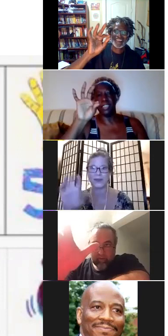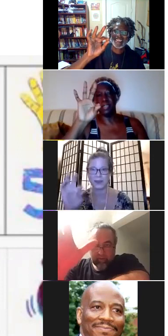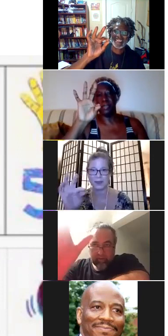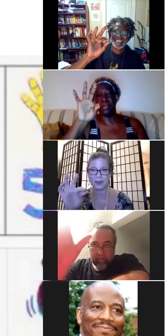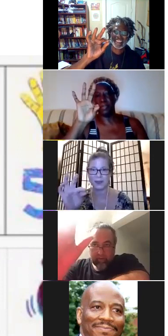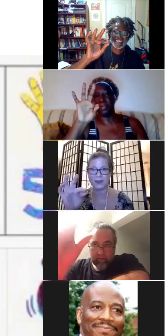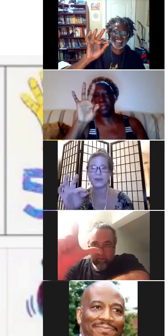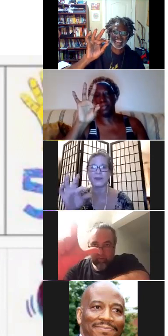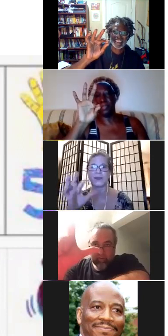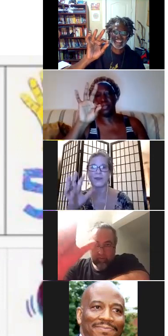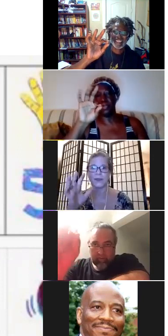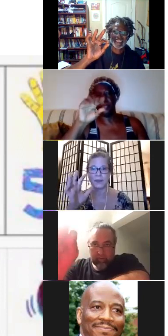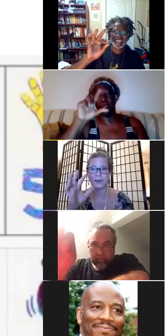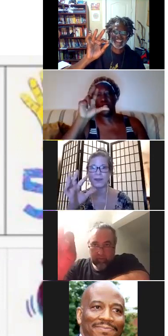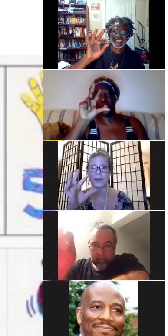29,